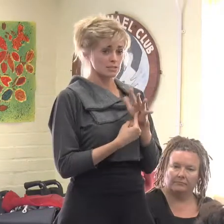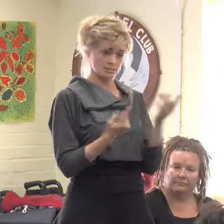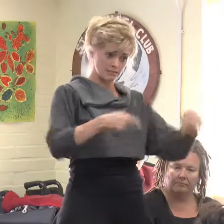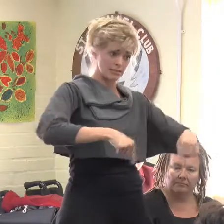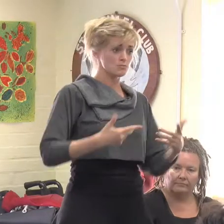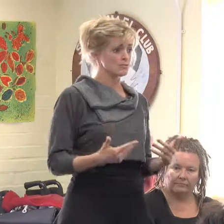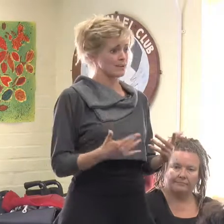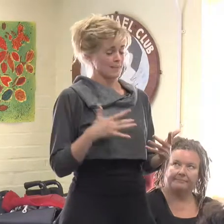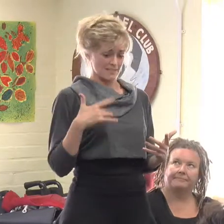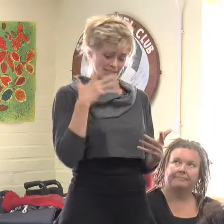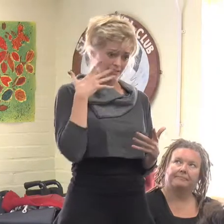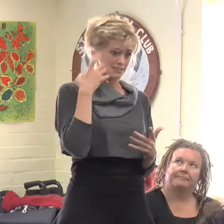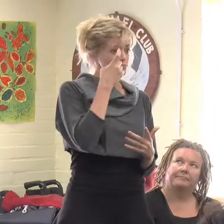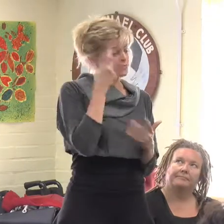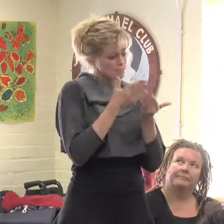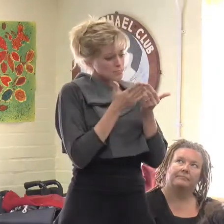this and talk about it.